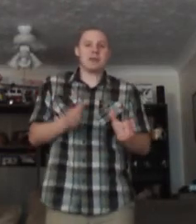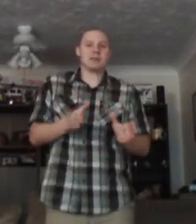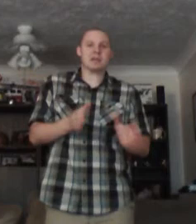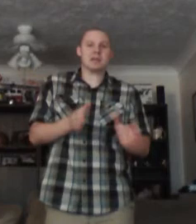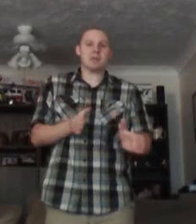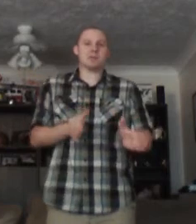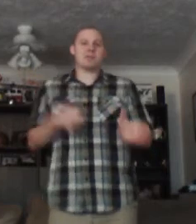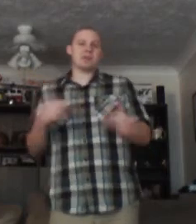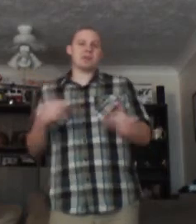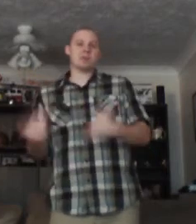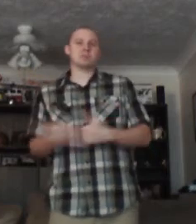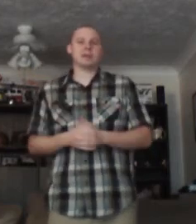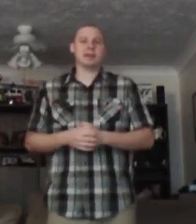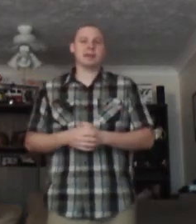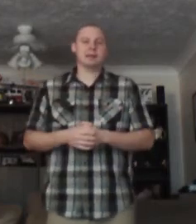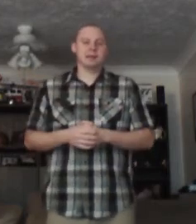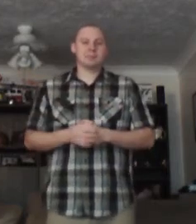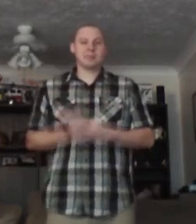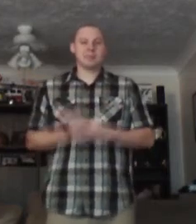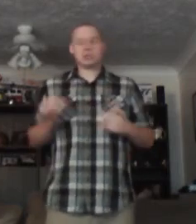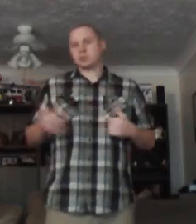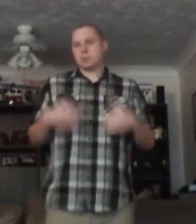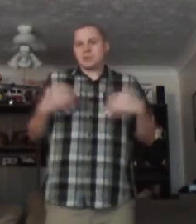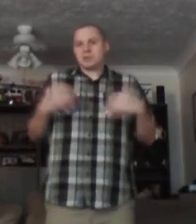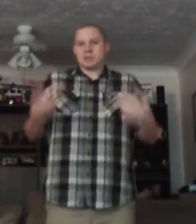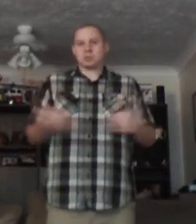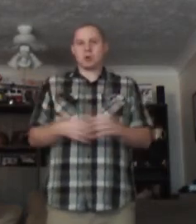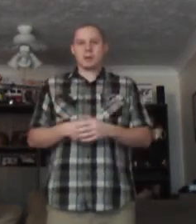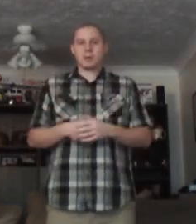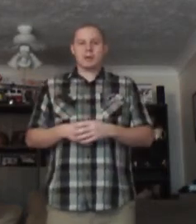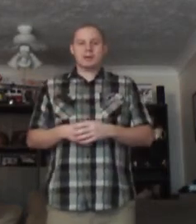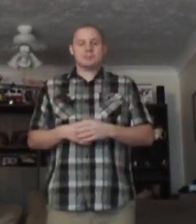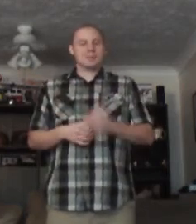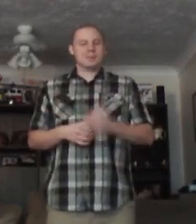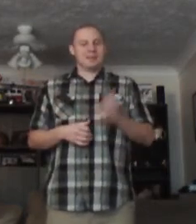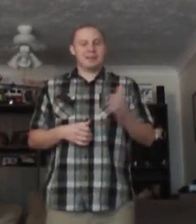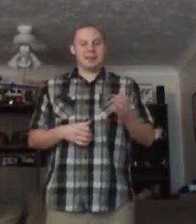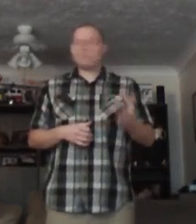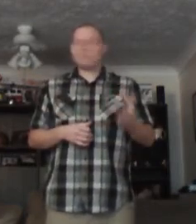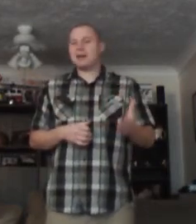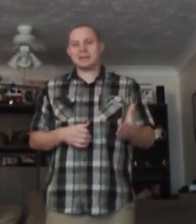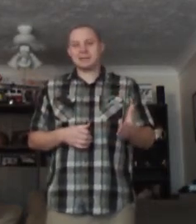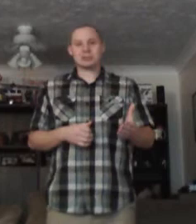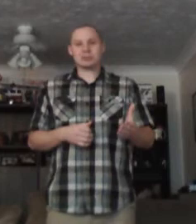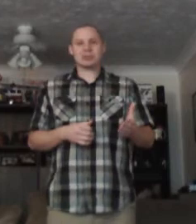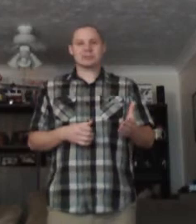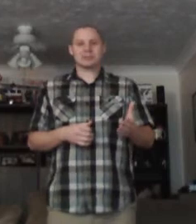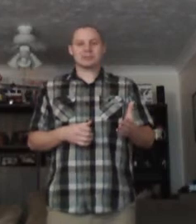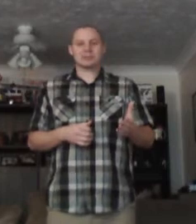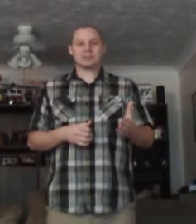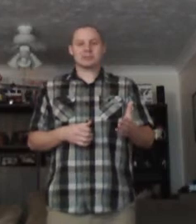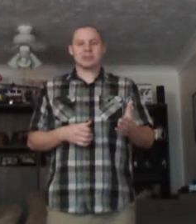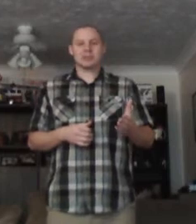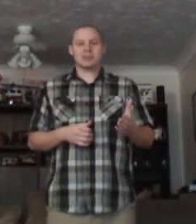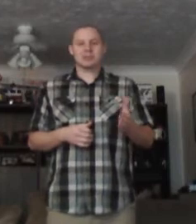and come up with an evacuation plan. Make sure the smoke detectors work, and buy an extinguisher.